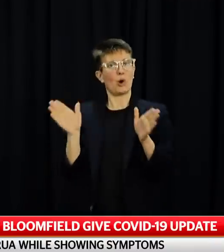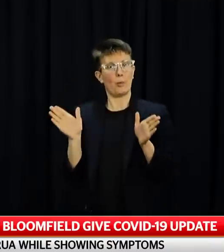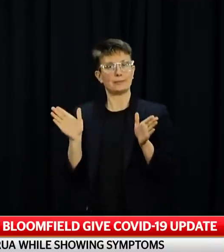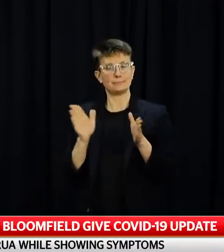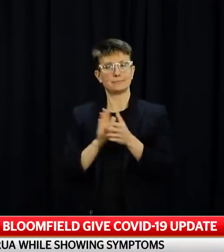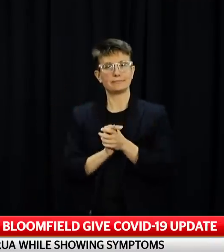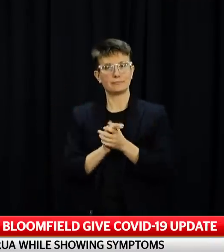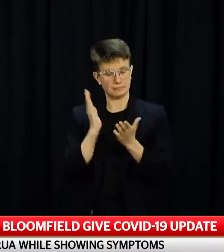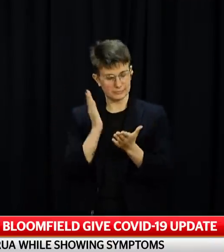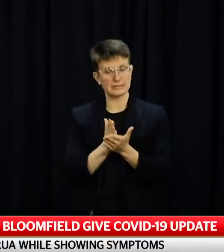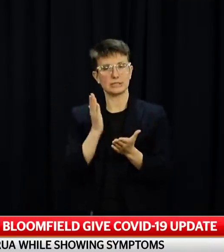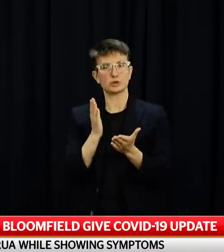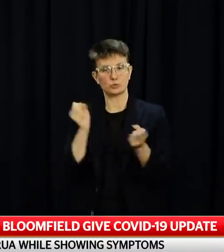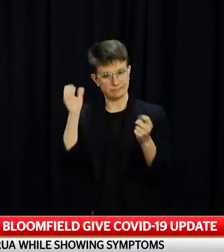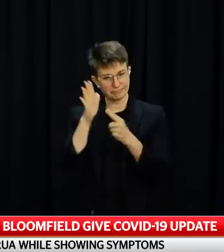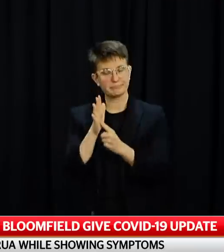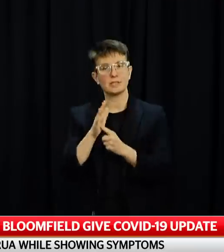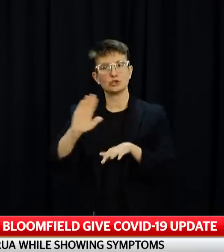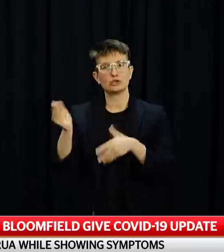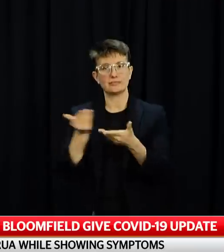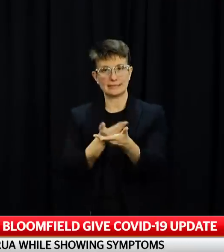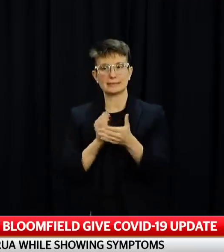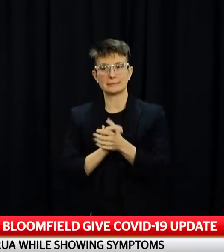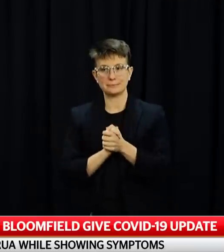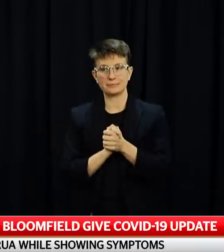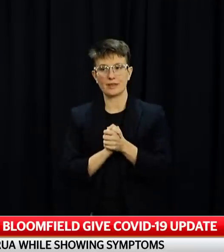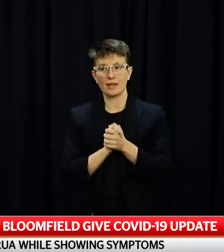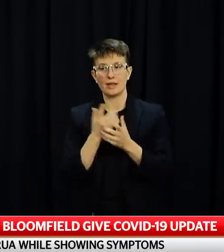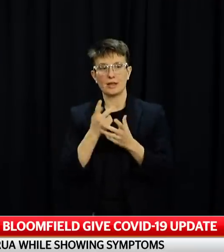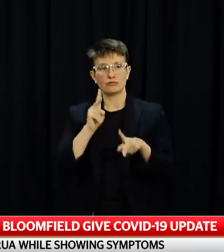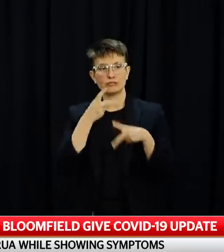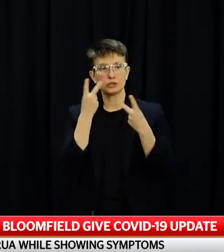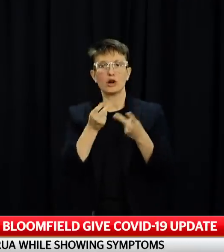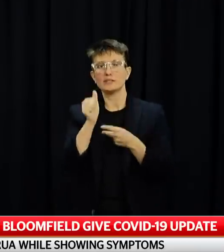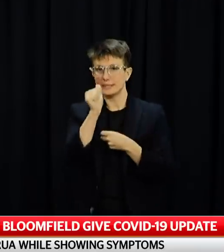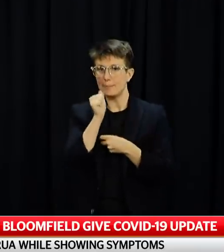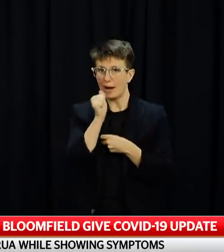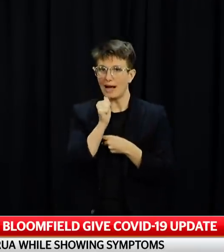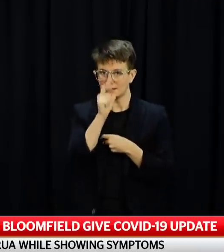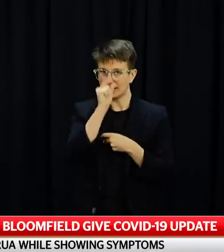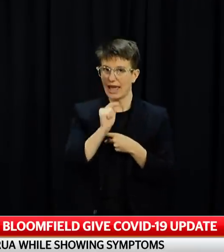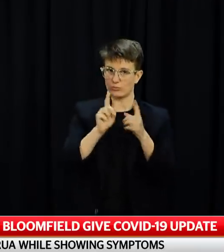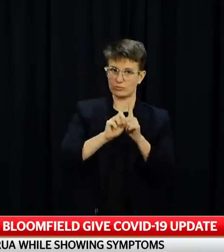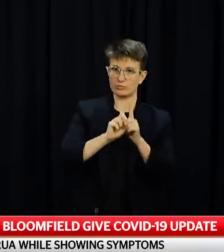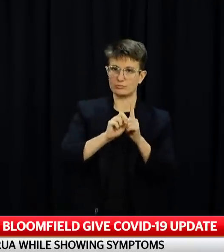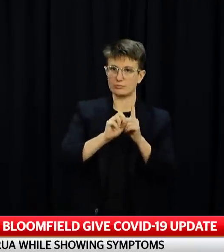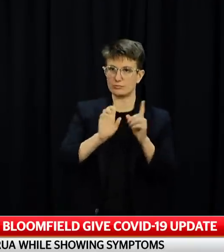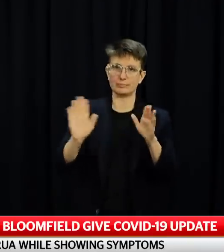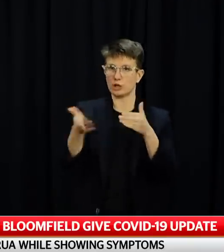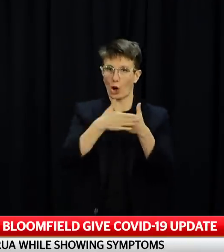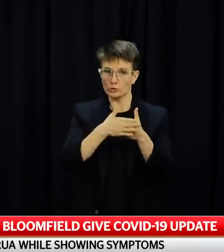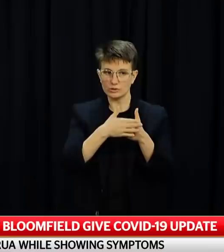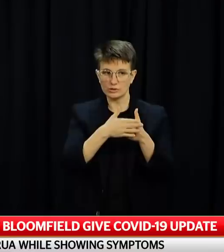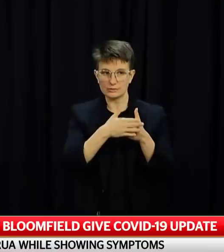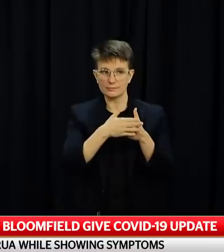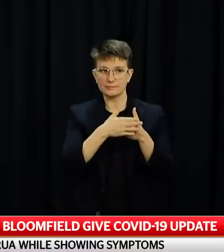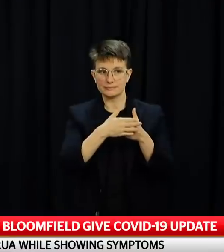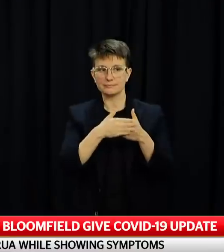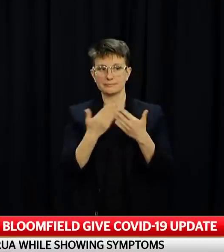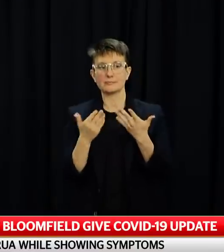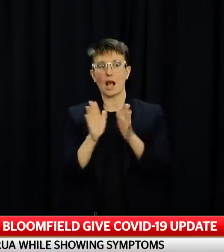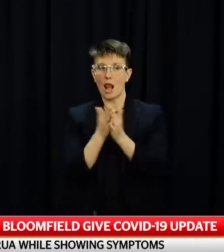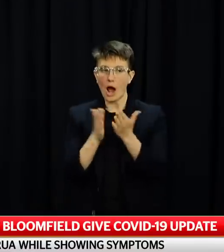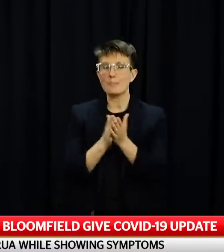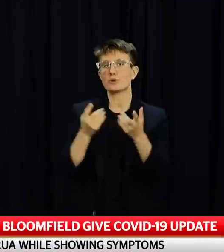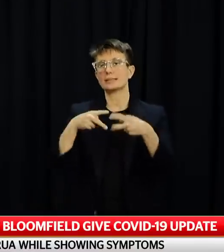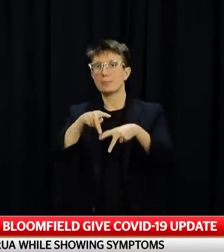food. Public venues should close. This includes libraries, museums, cinemas, food courts, gyms, pools, playgrounds and